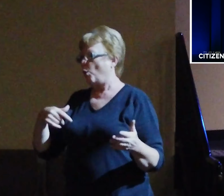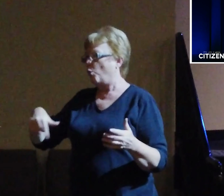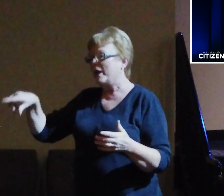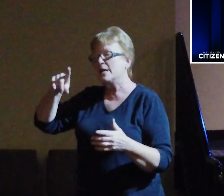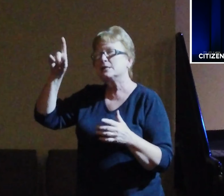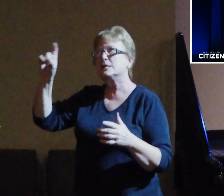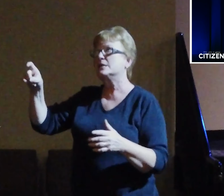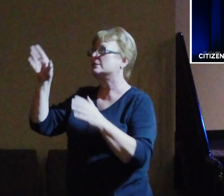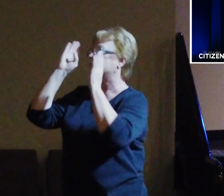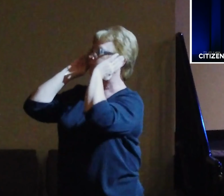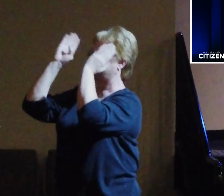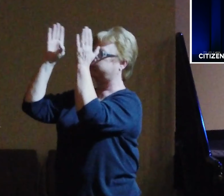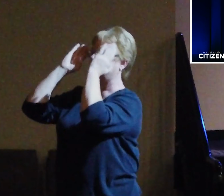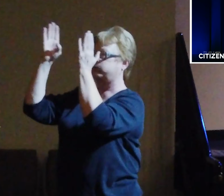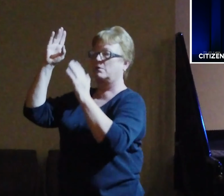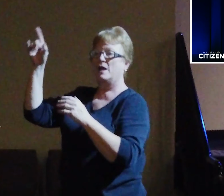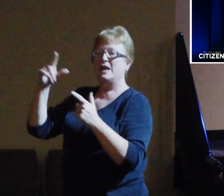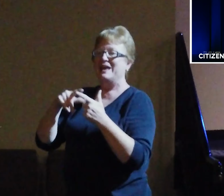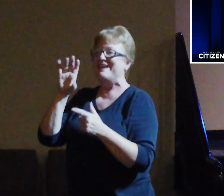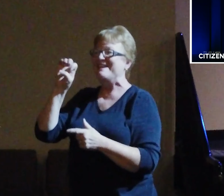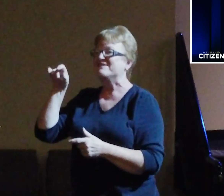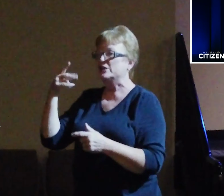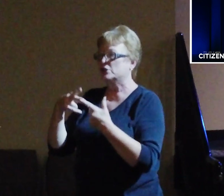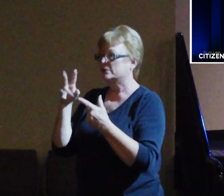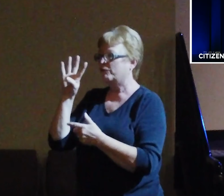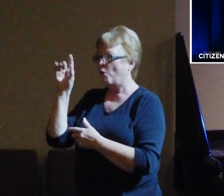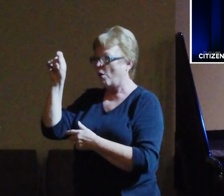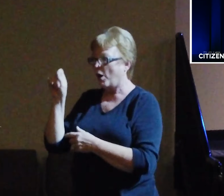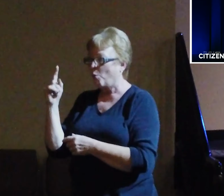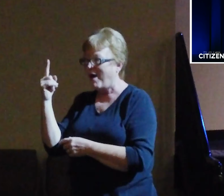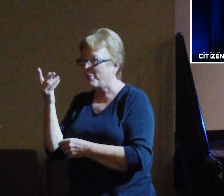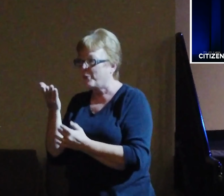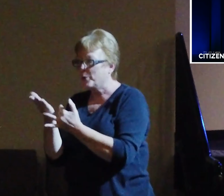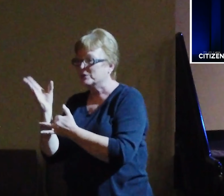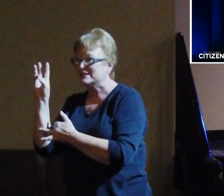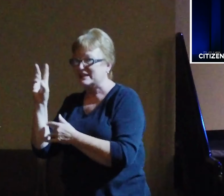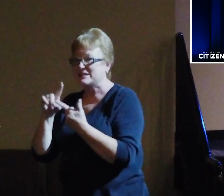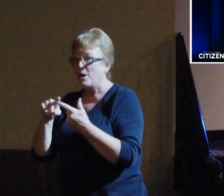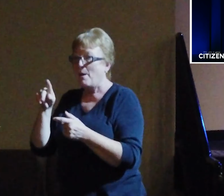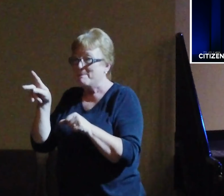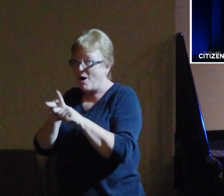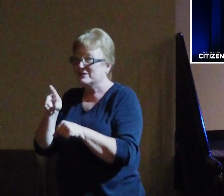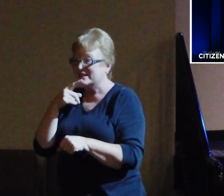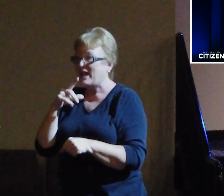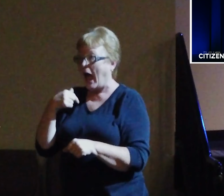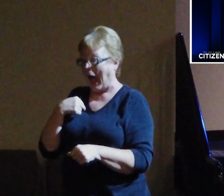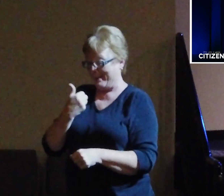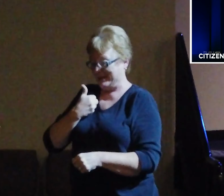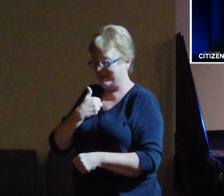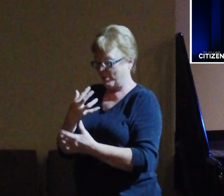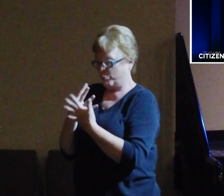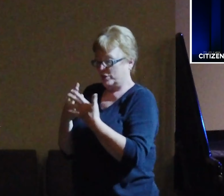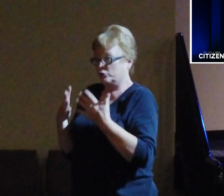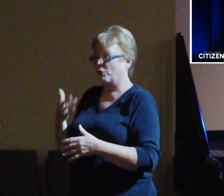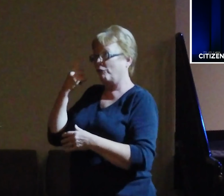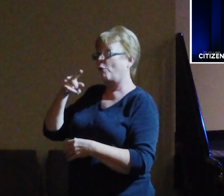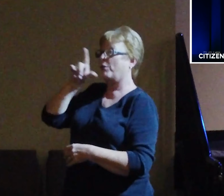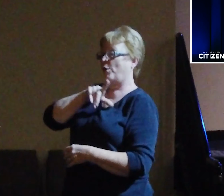In Ephesians 4, verses 1 to 6, we read, and this is Paul writing again, I, therefore, a prisoner for the Lord,